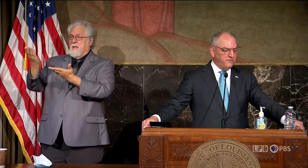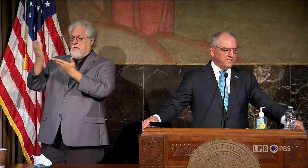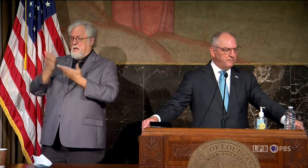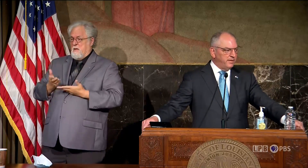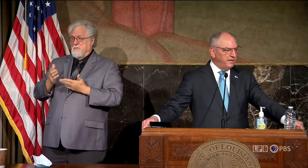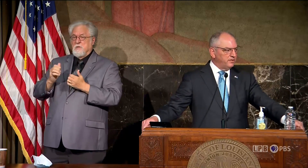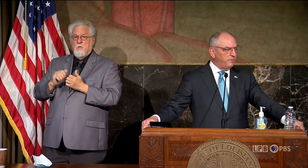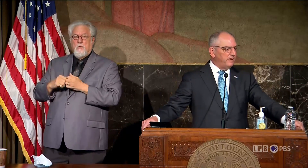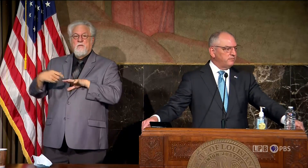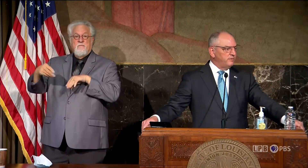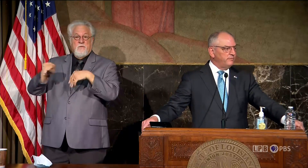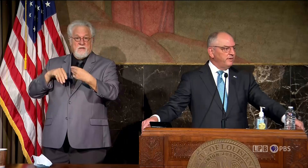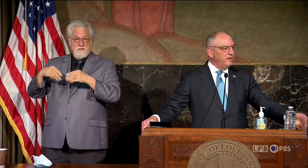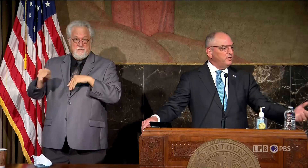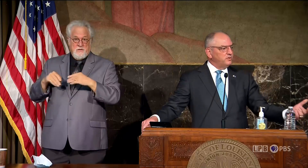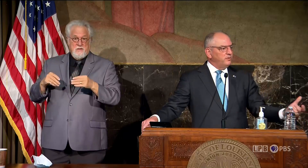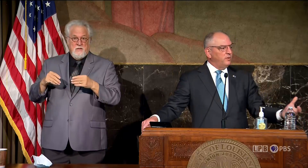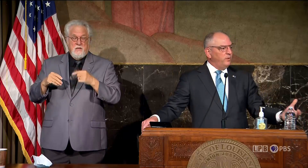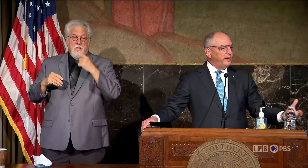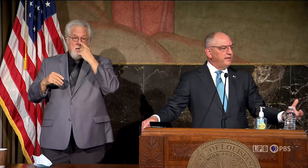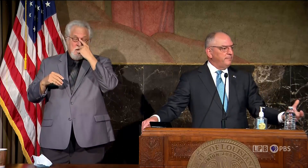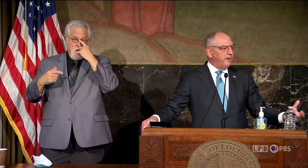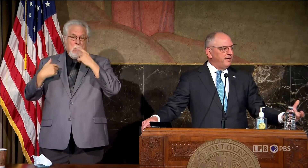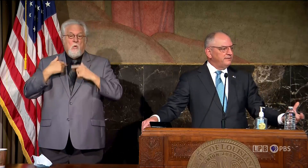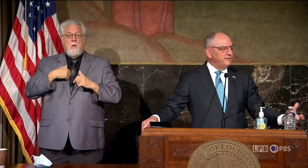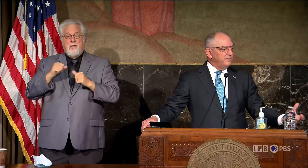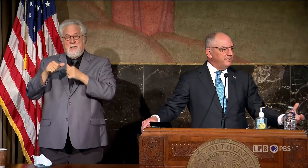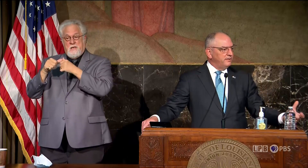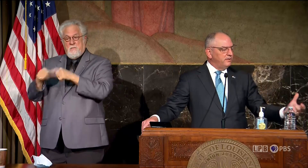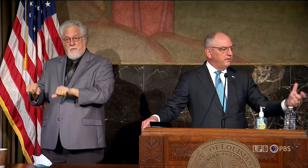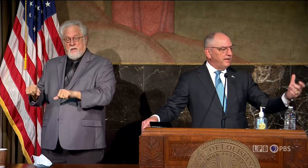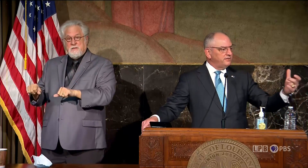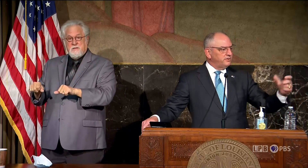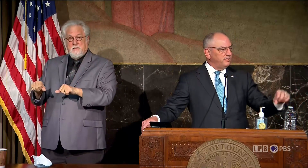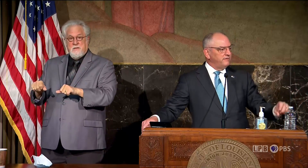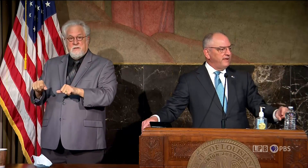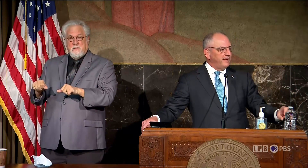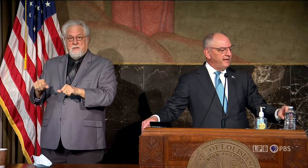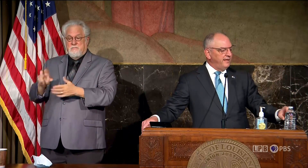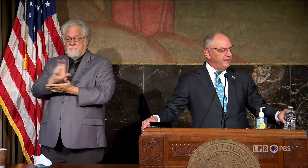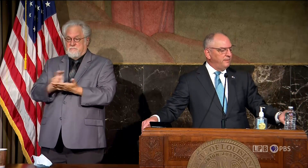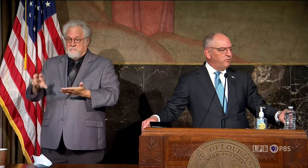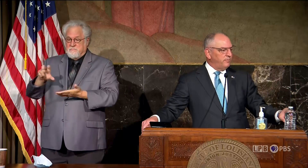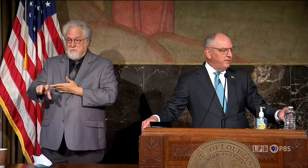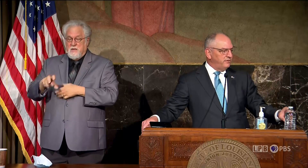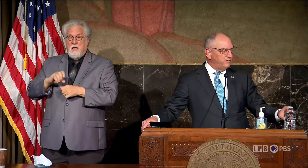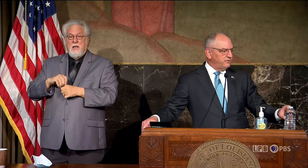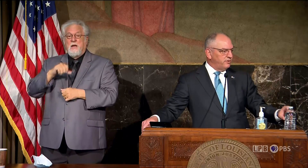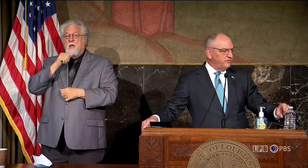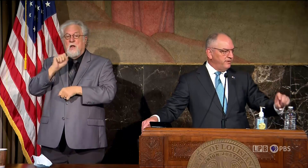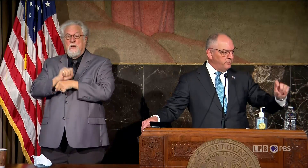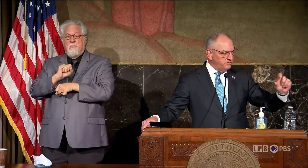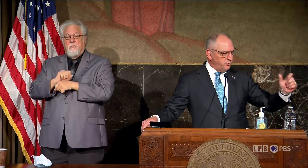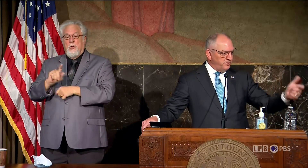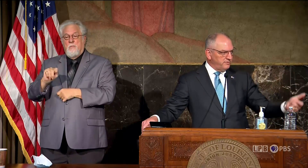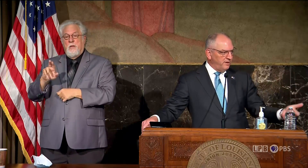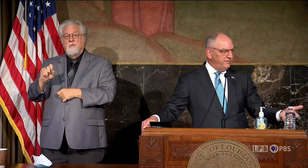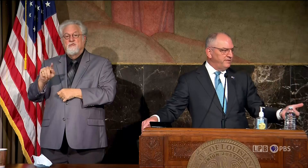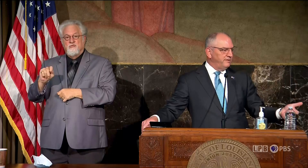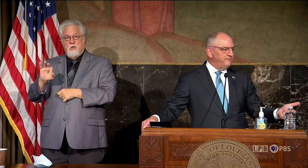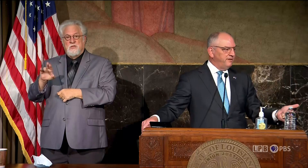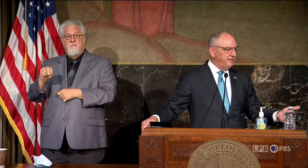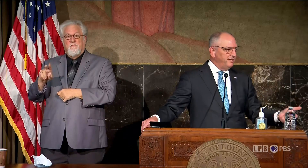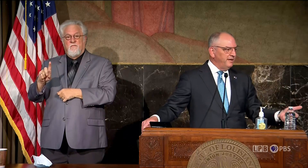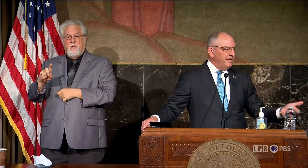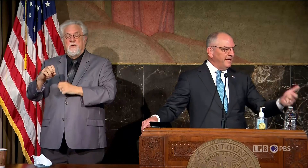as much flexibility as possible so that we can deposit a nice chunk of that in the unemployment insurance trust fund, restore the